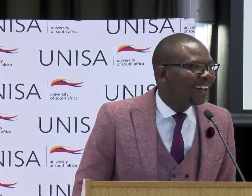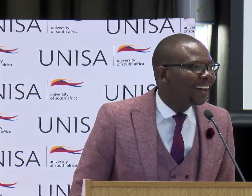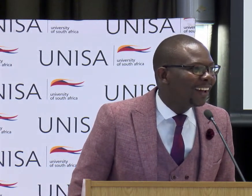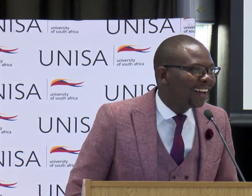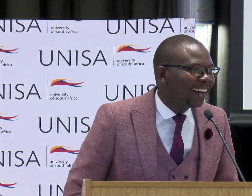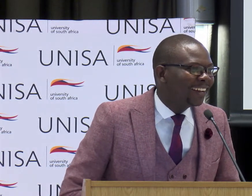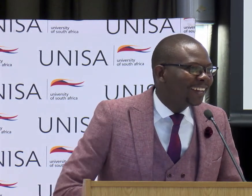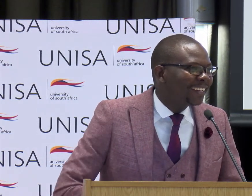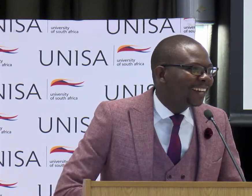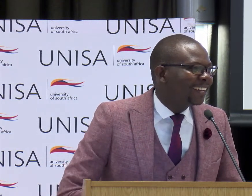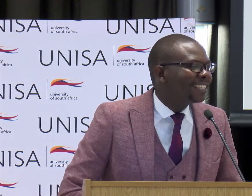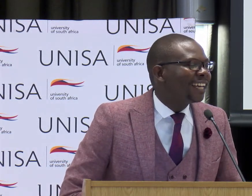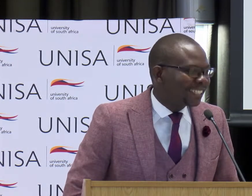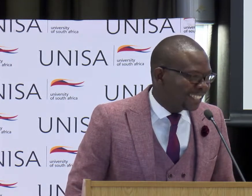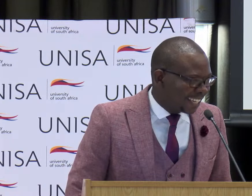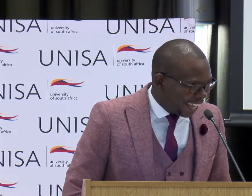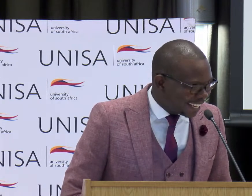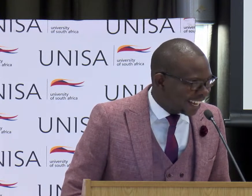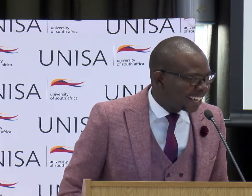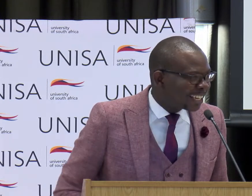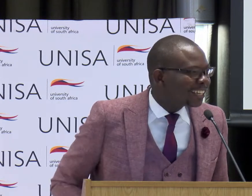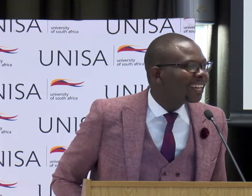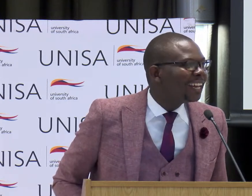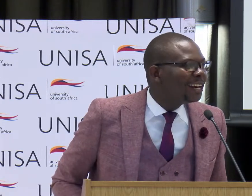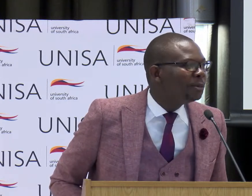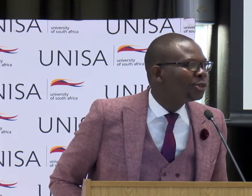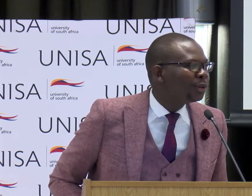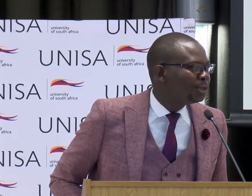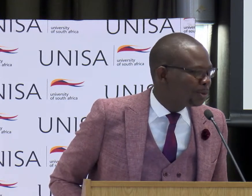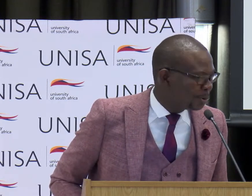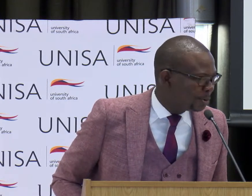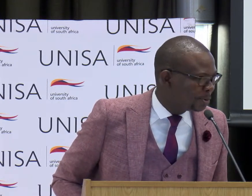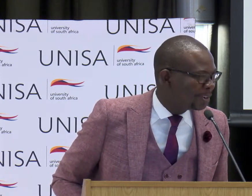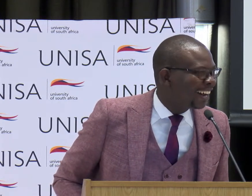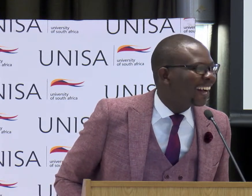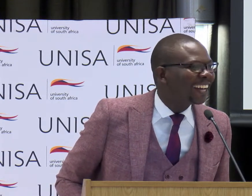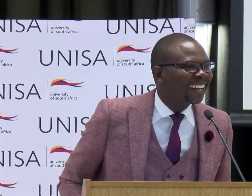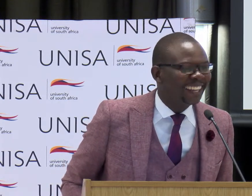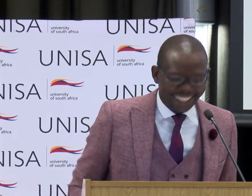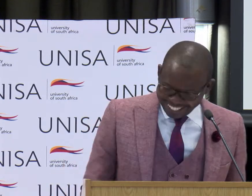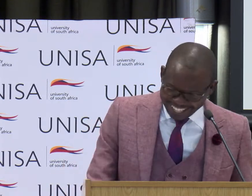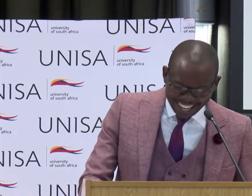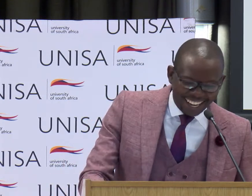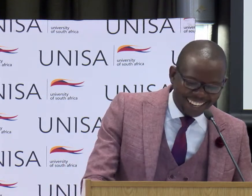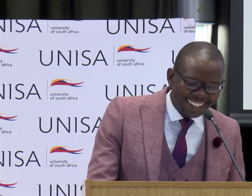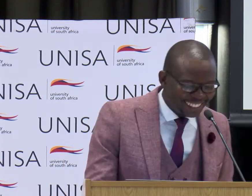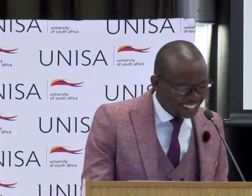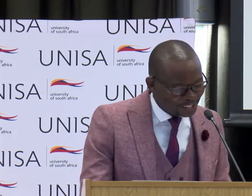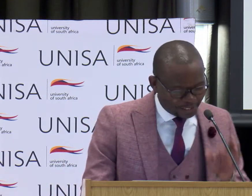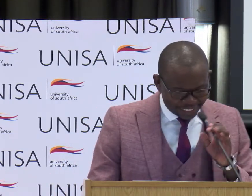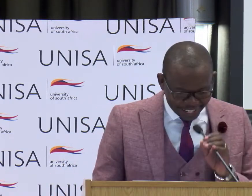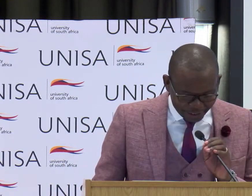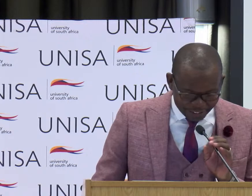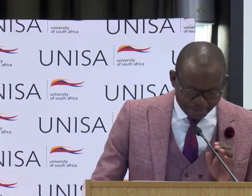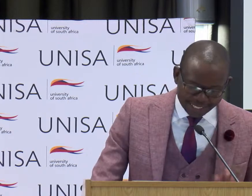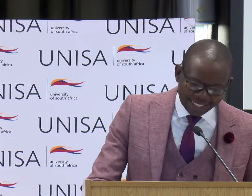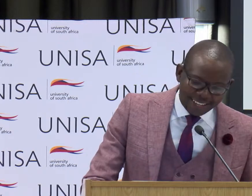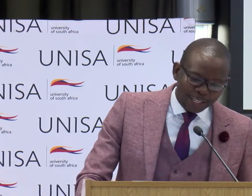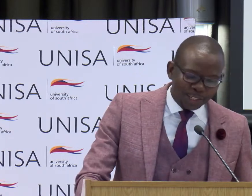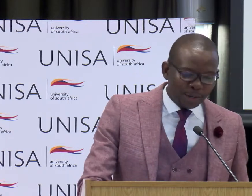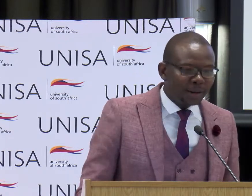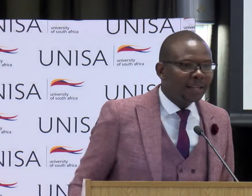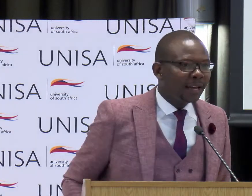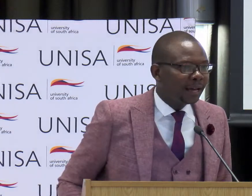hore siasi genya ngelimizwe tu agere. Thank you very